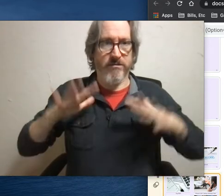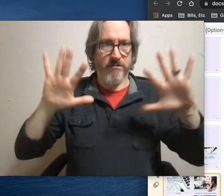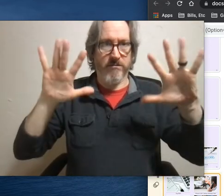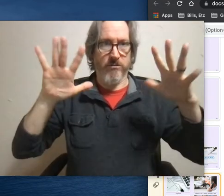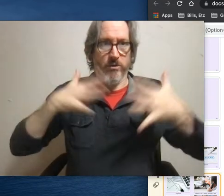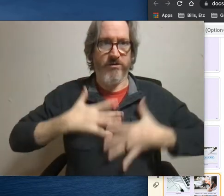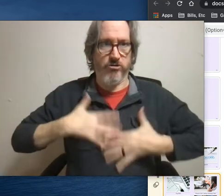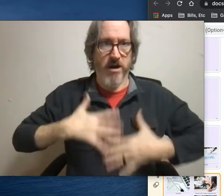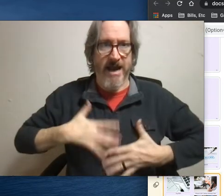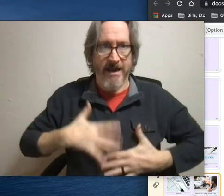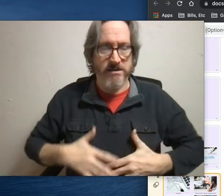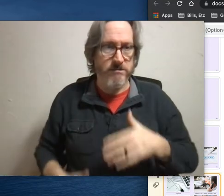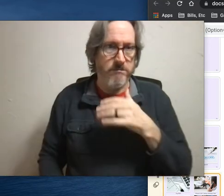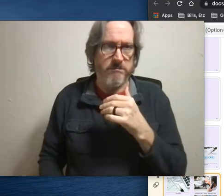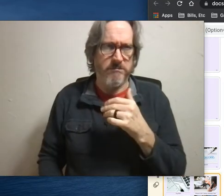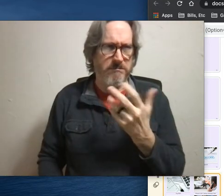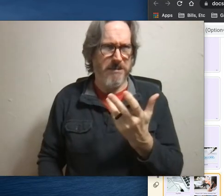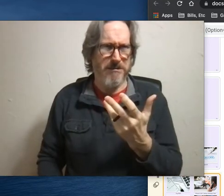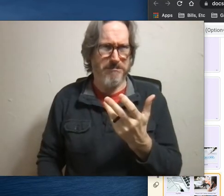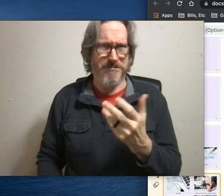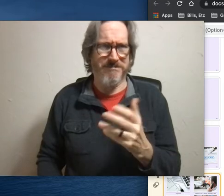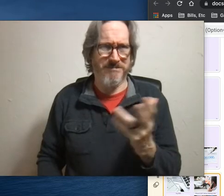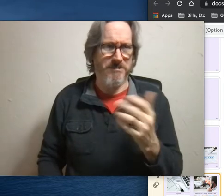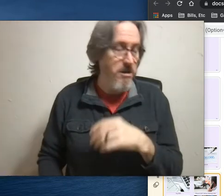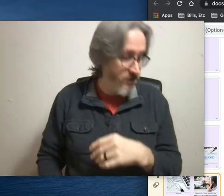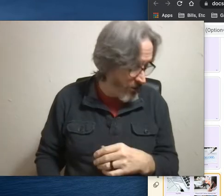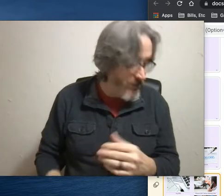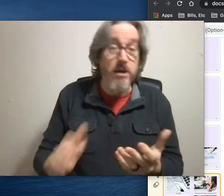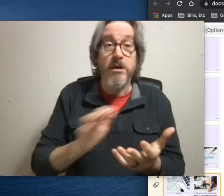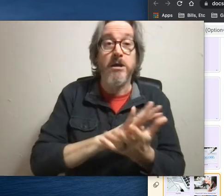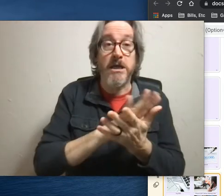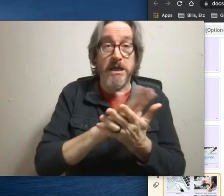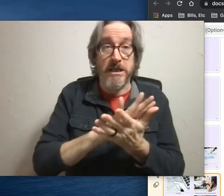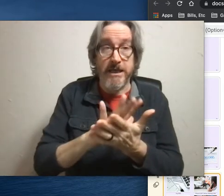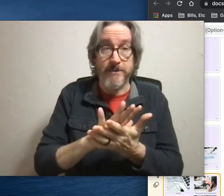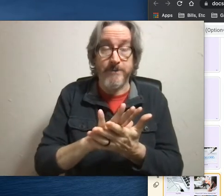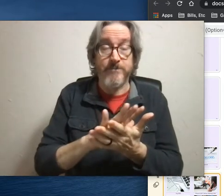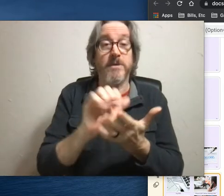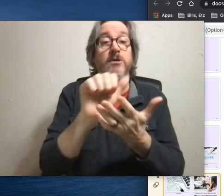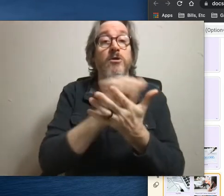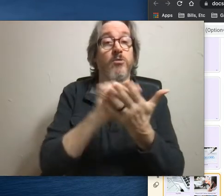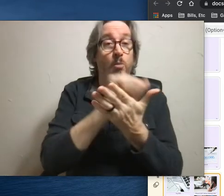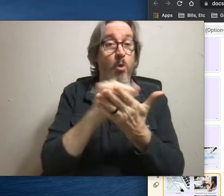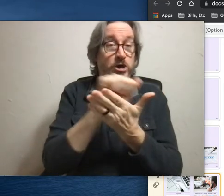bathe with dry hands. So cleaning,